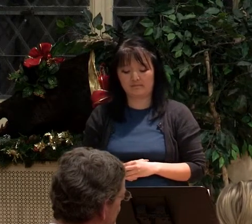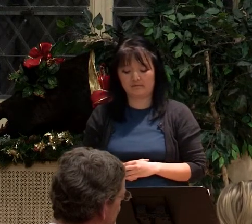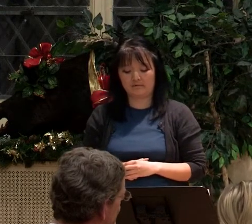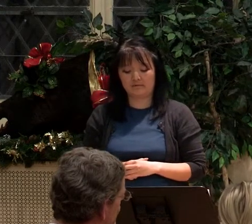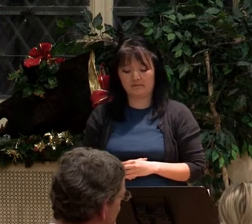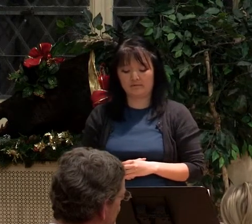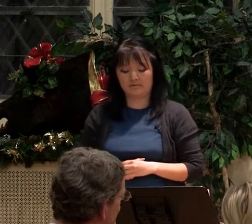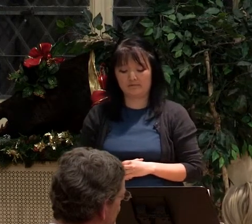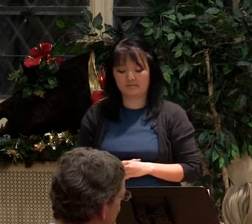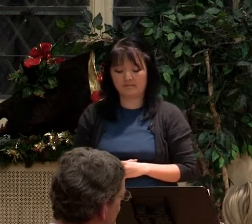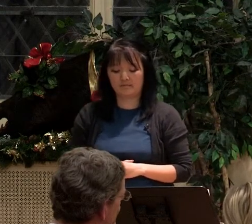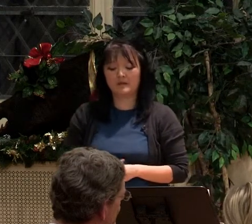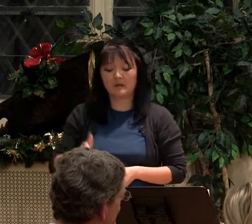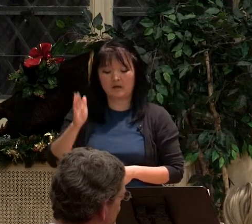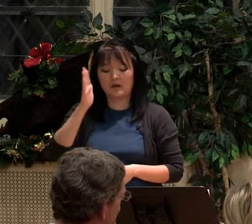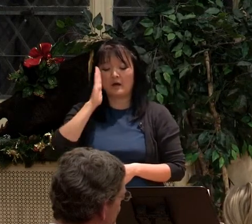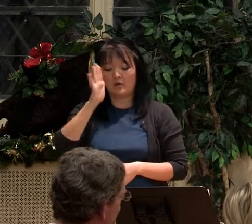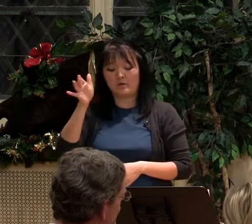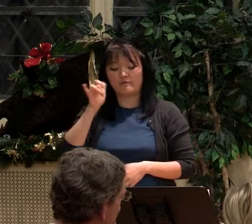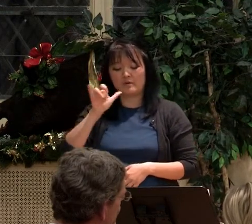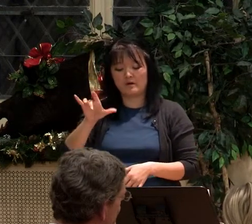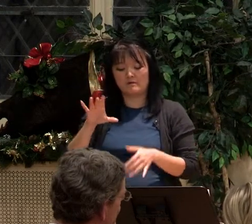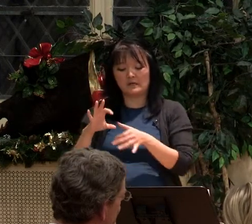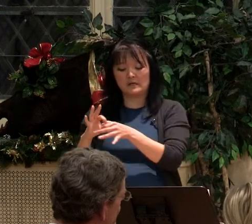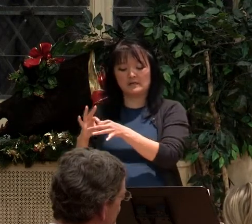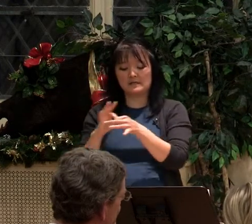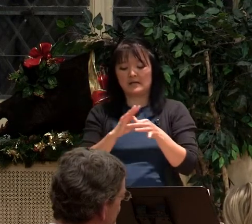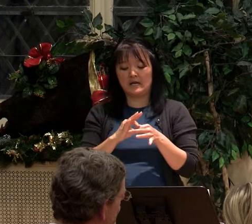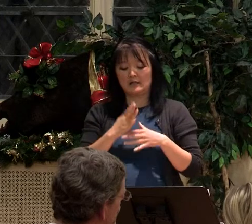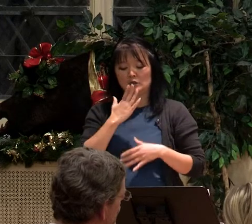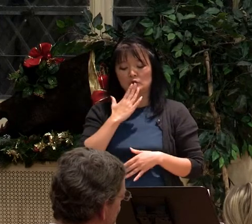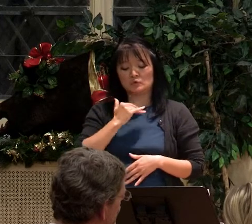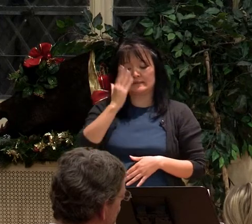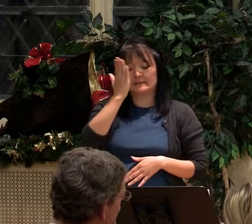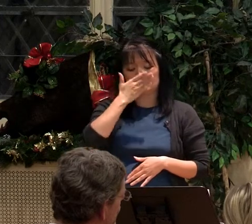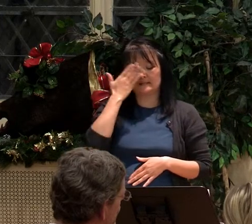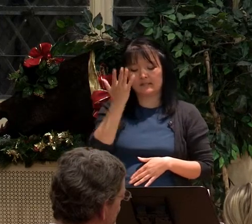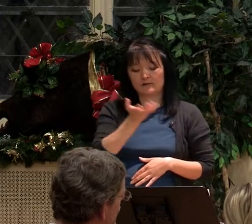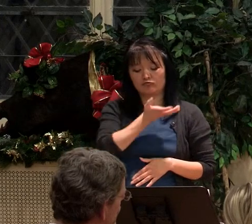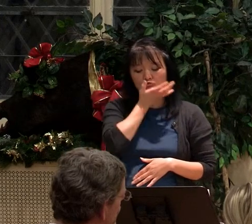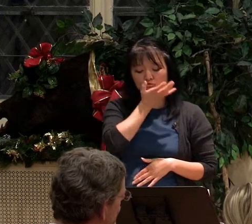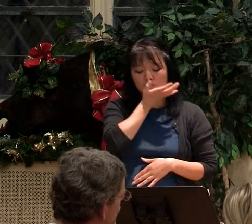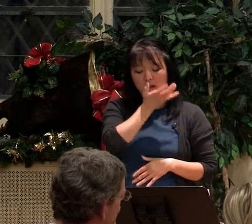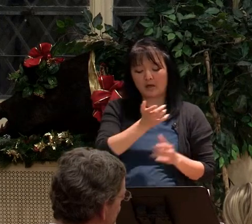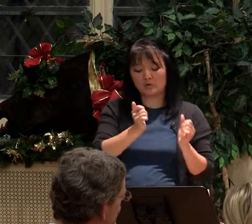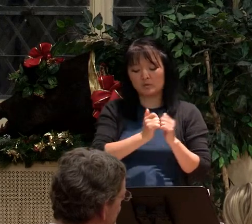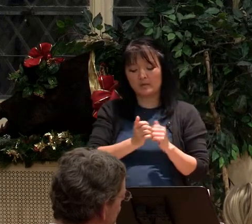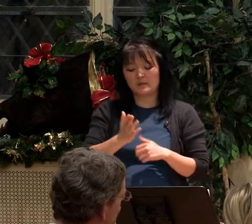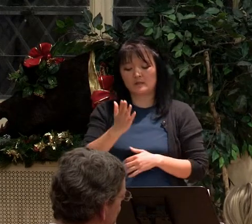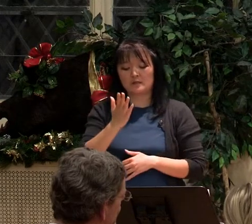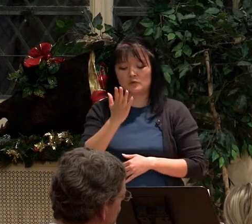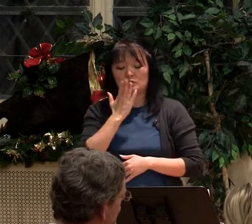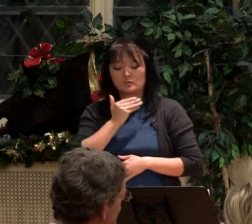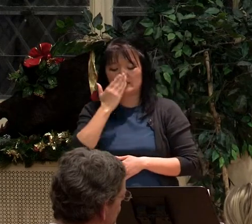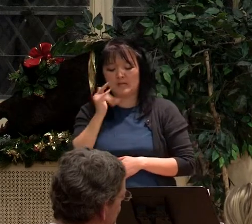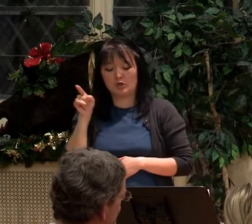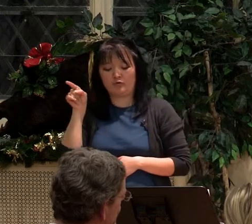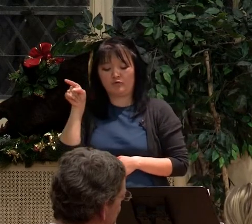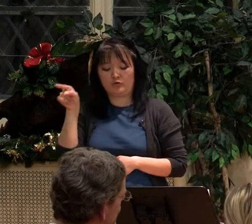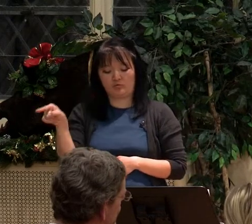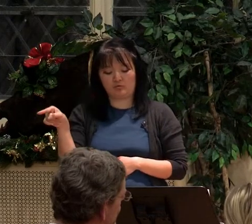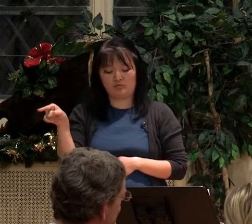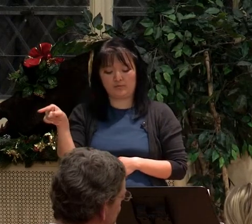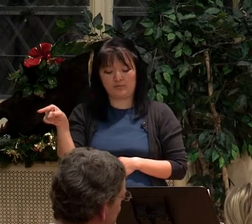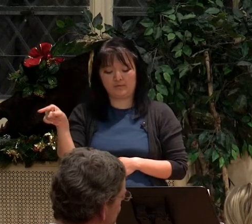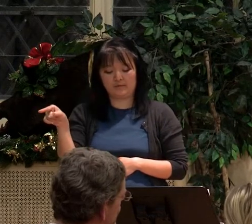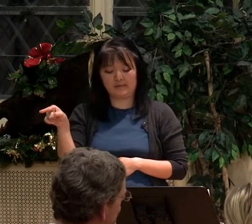I will forever connect the sweet scent of grass with the sweet scent of you.